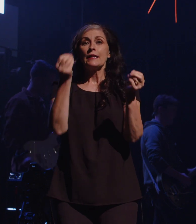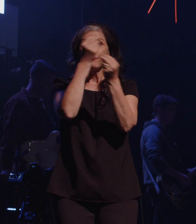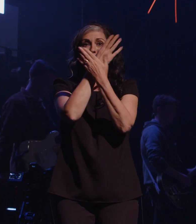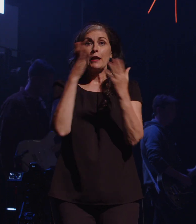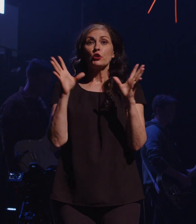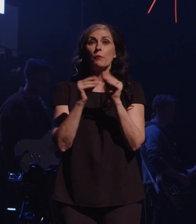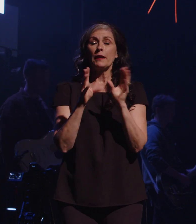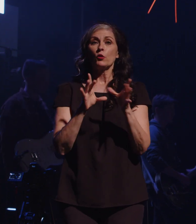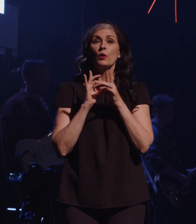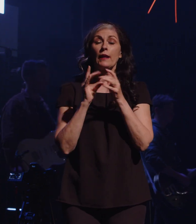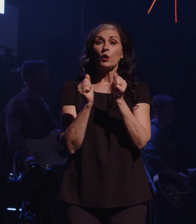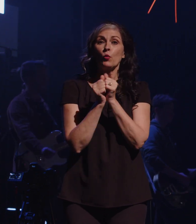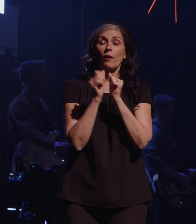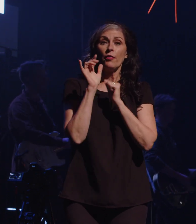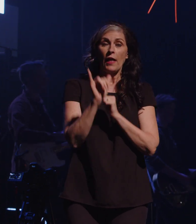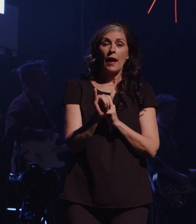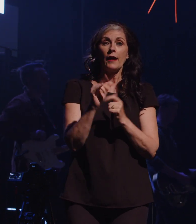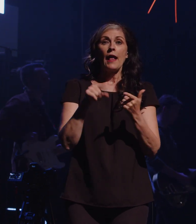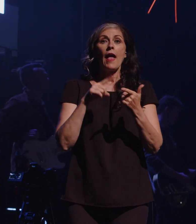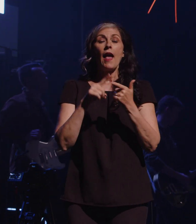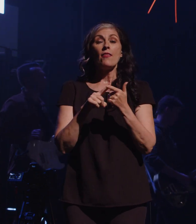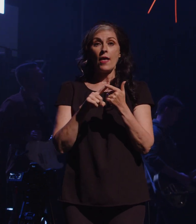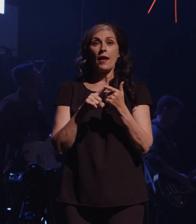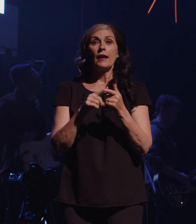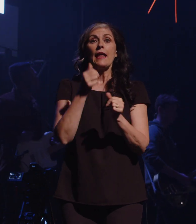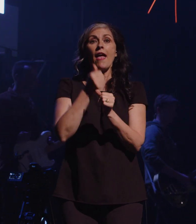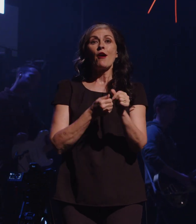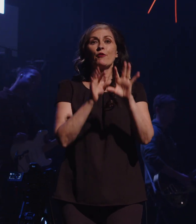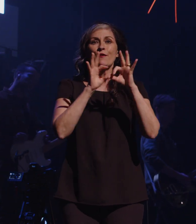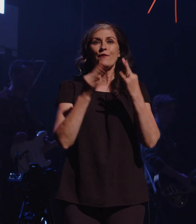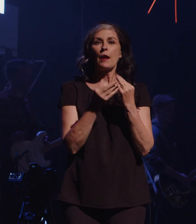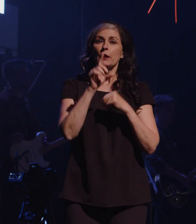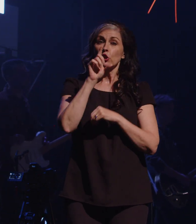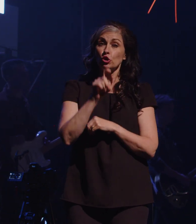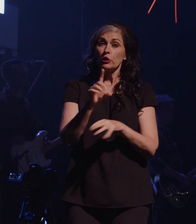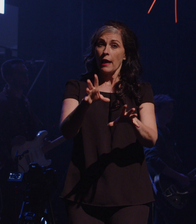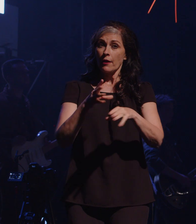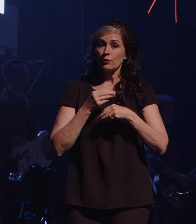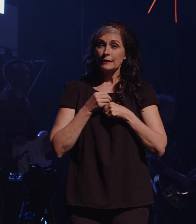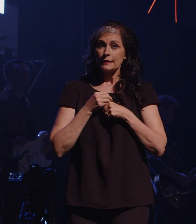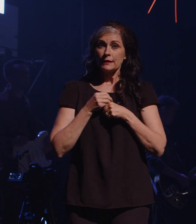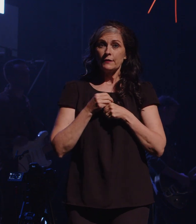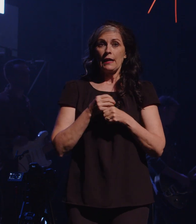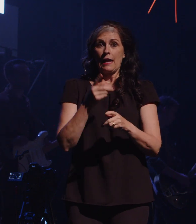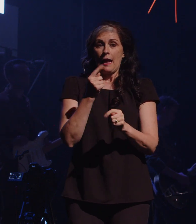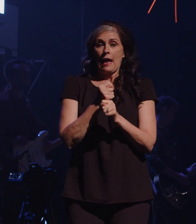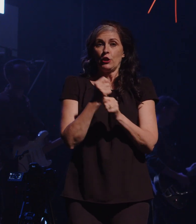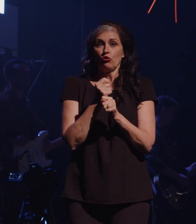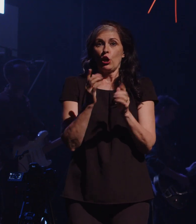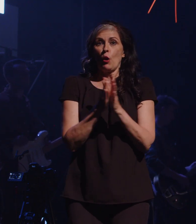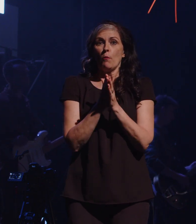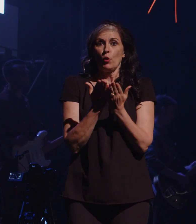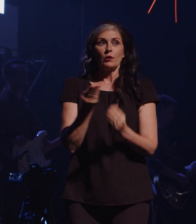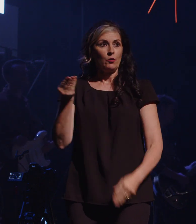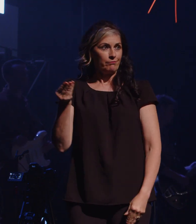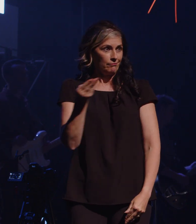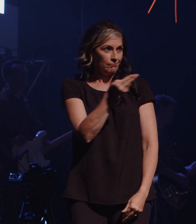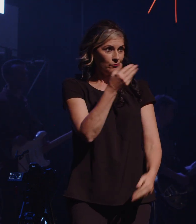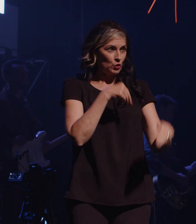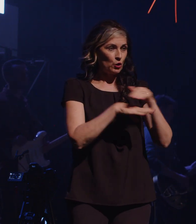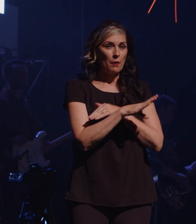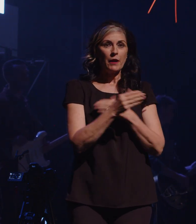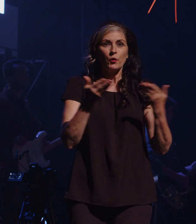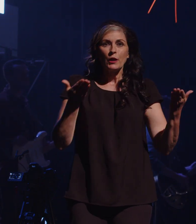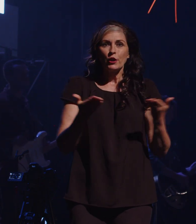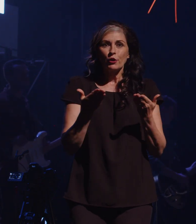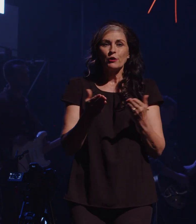informational meetings regarding outreach. And then each family should have received a trek booklet coming in today. And we encourage